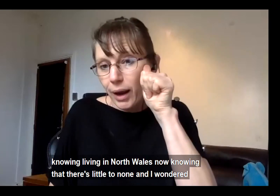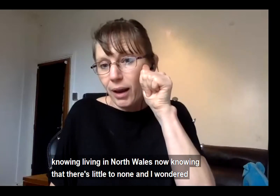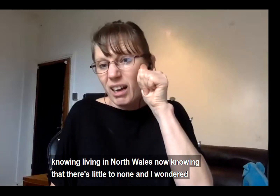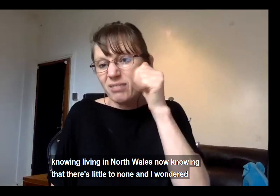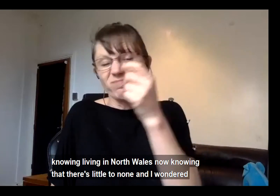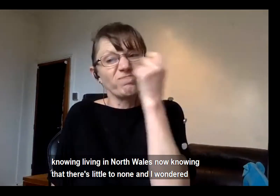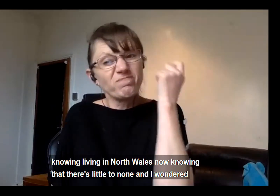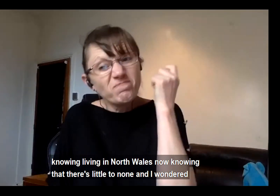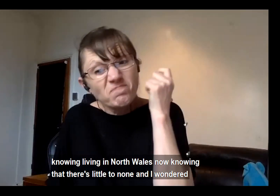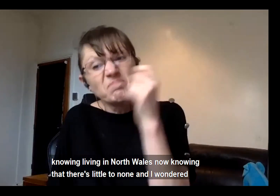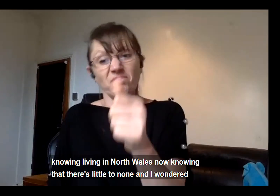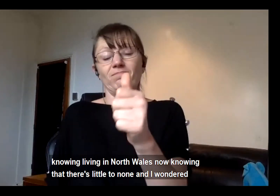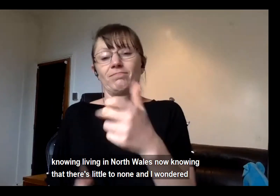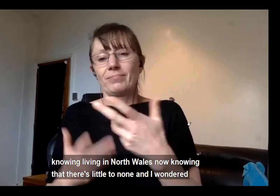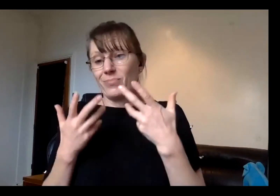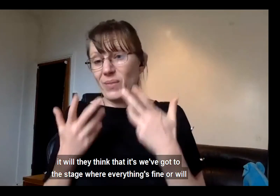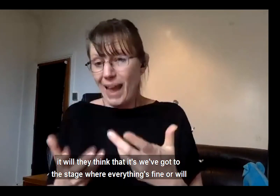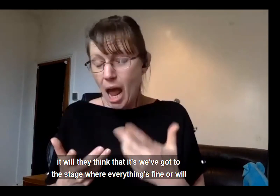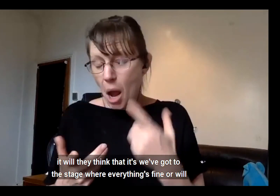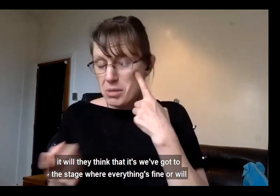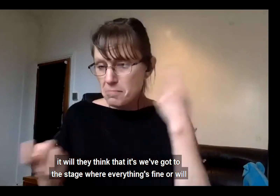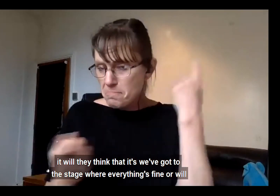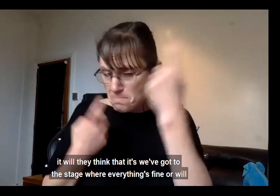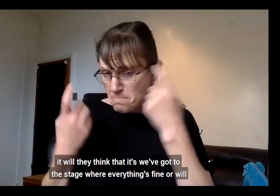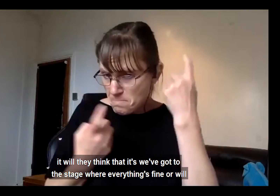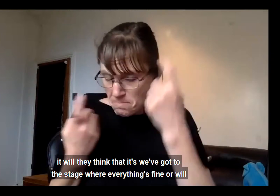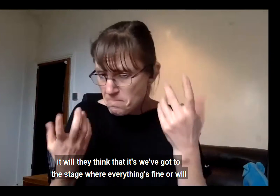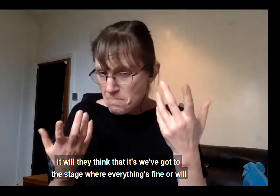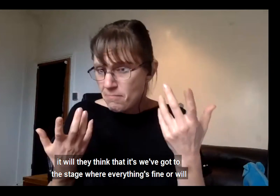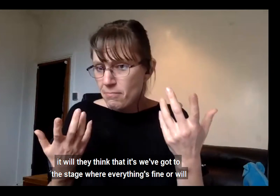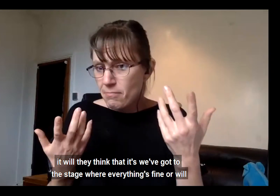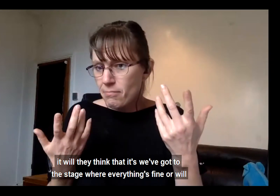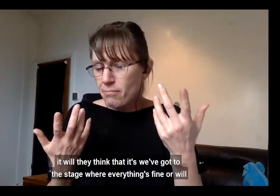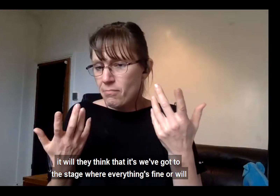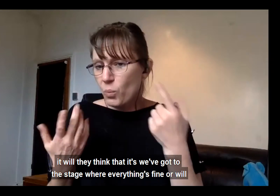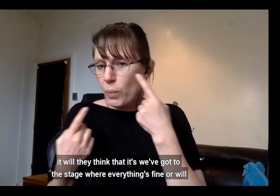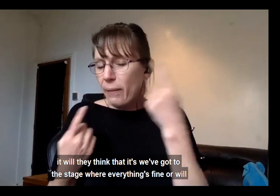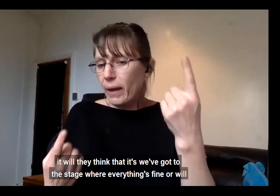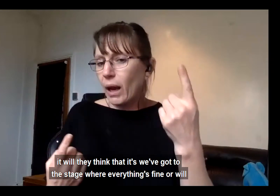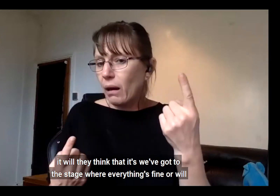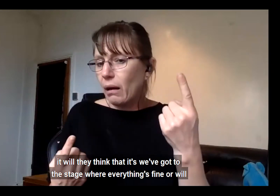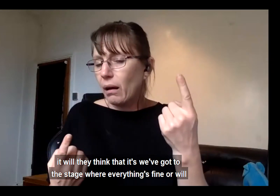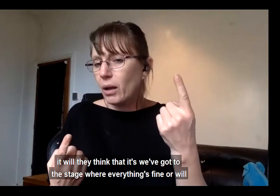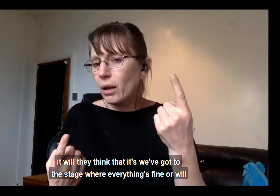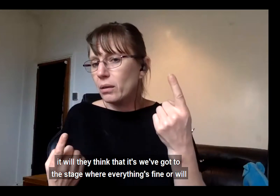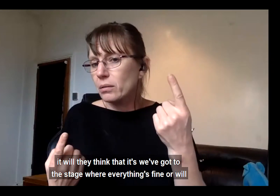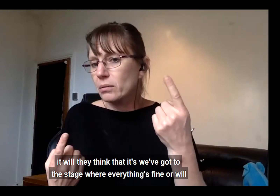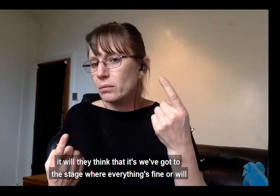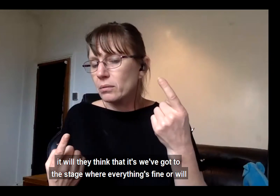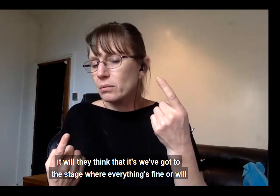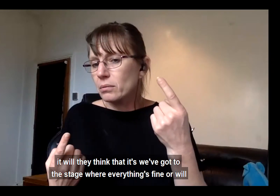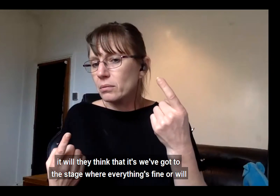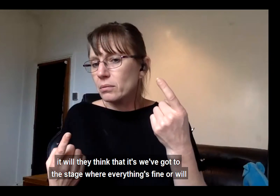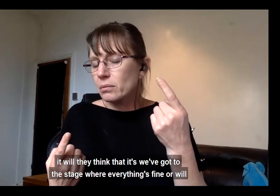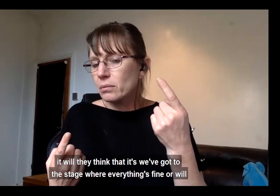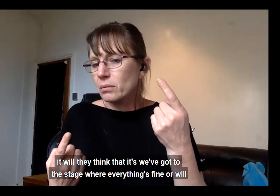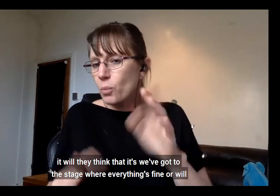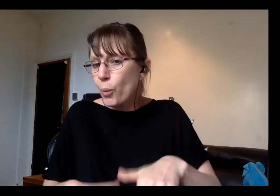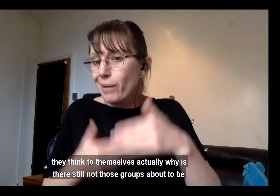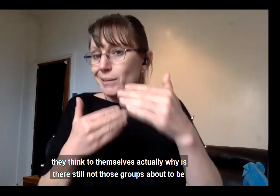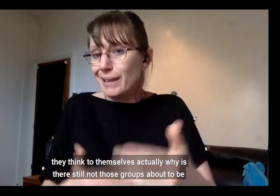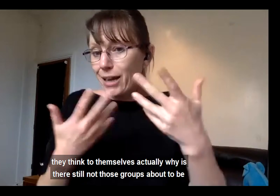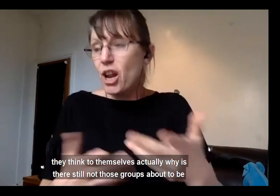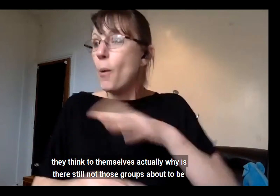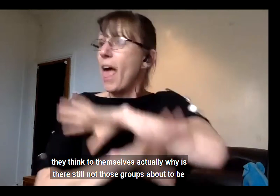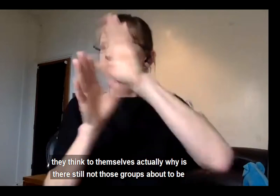none. And I wondered, will they think that it's we've got to the stage where everything's